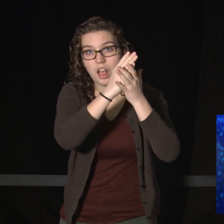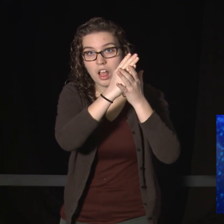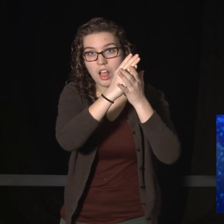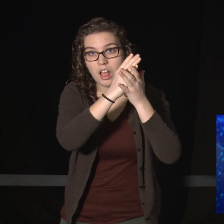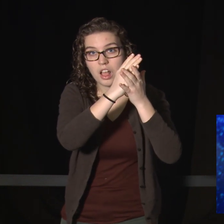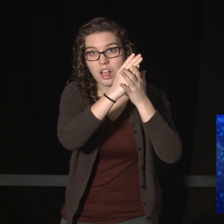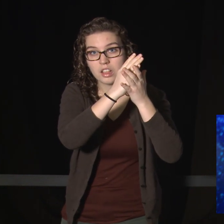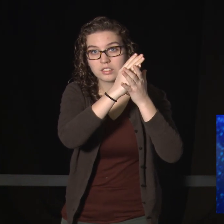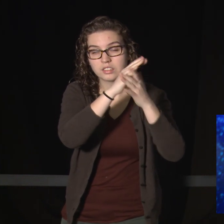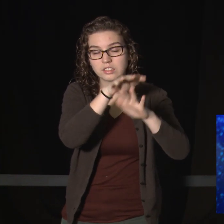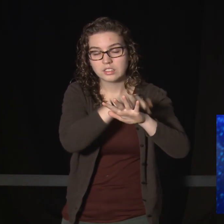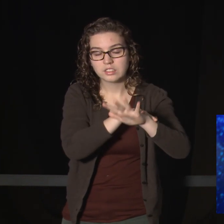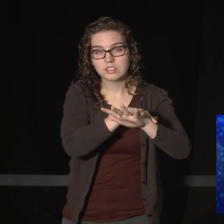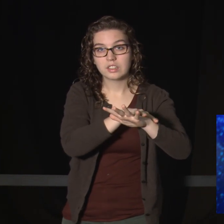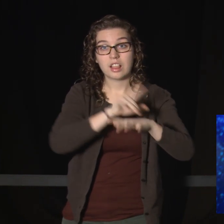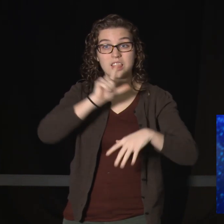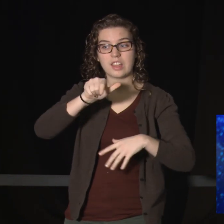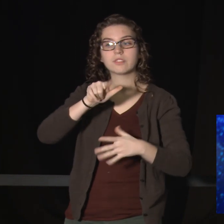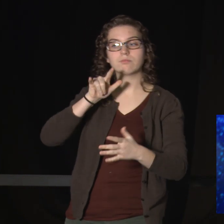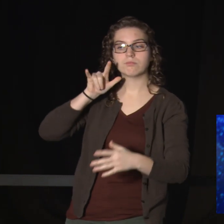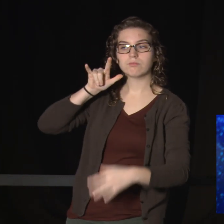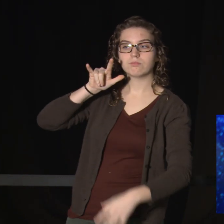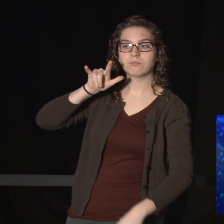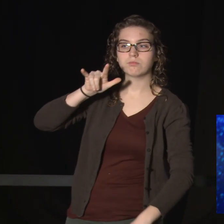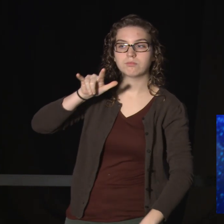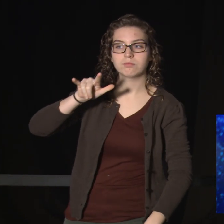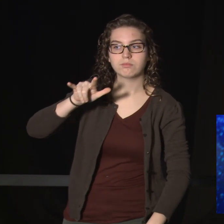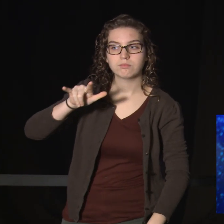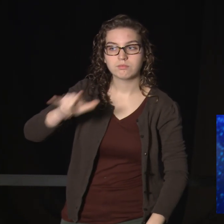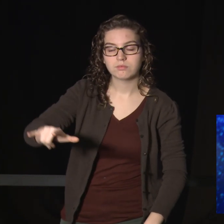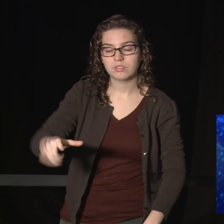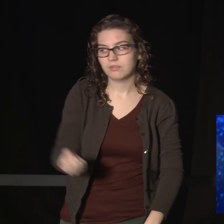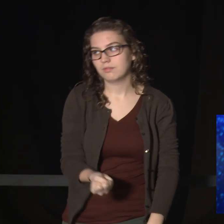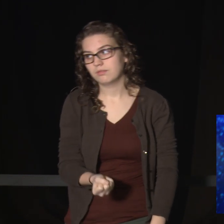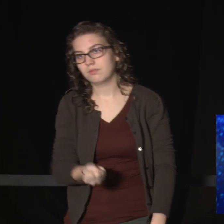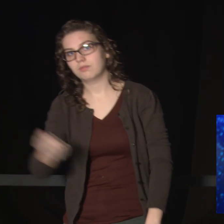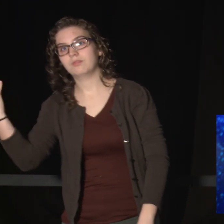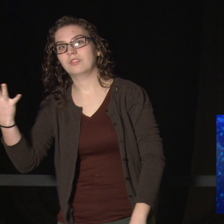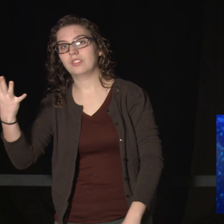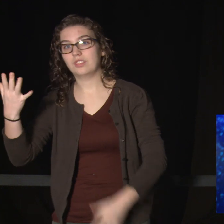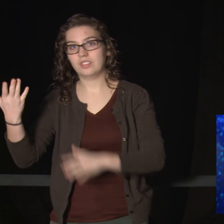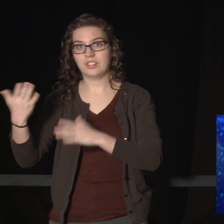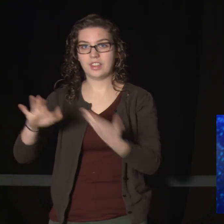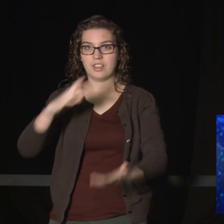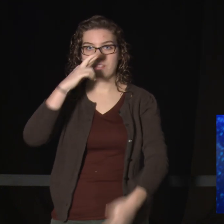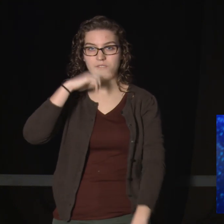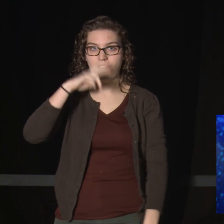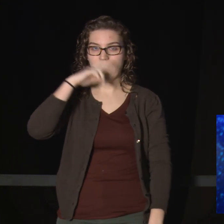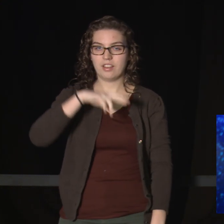Later he lands the plane and throws out the dead rat.